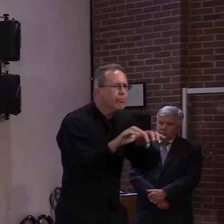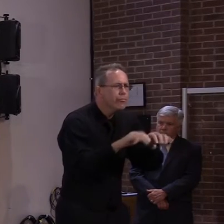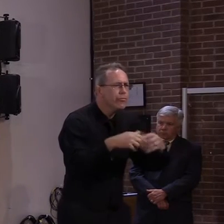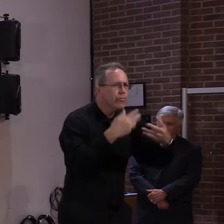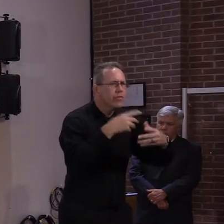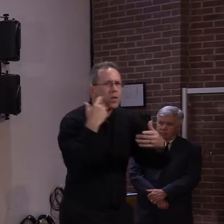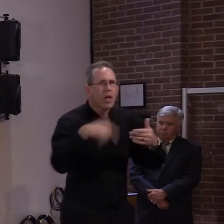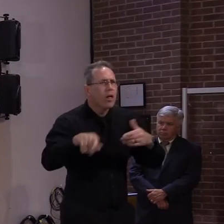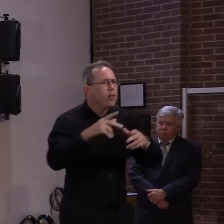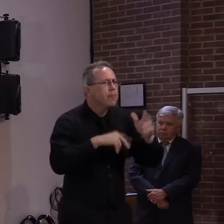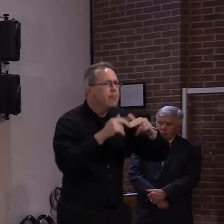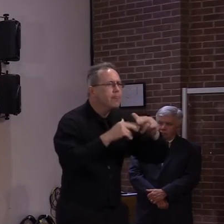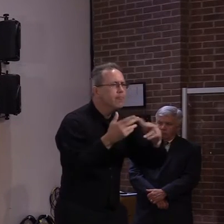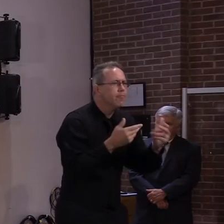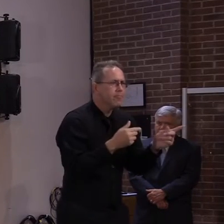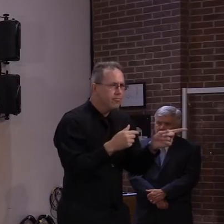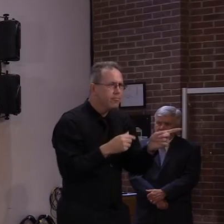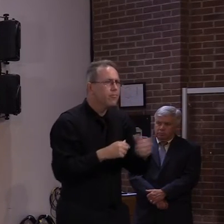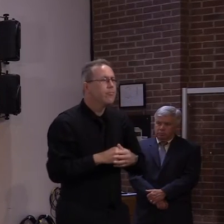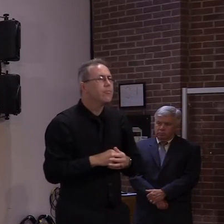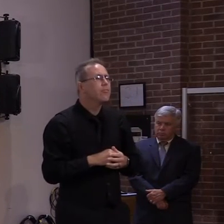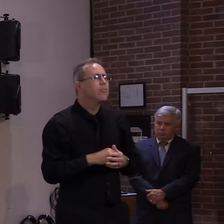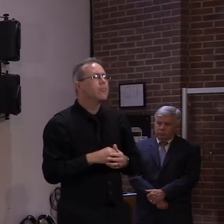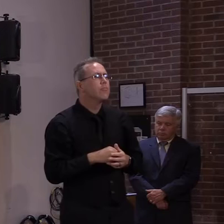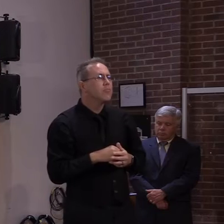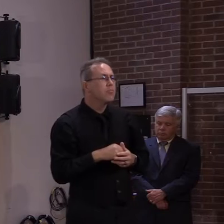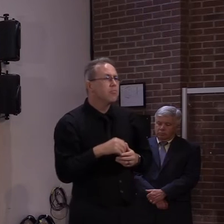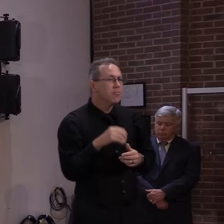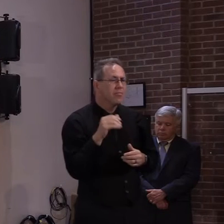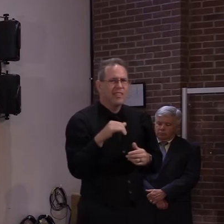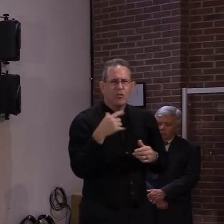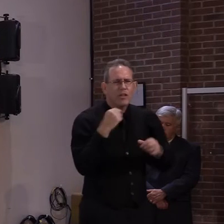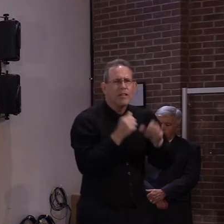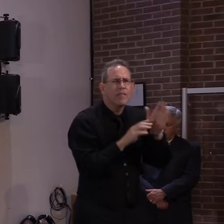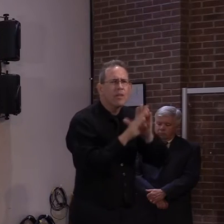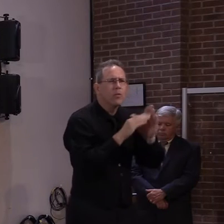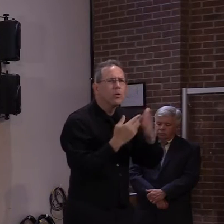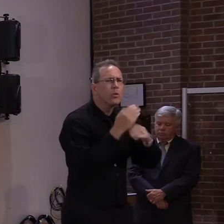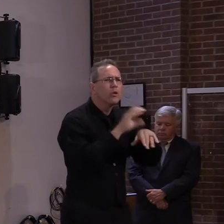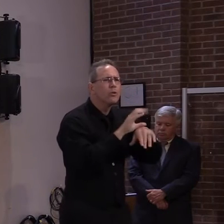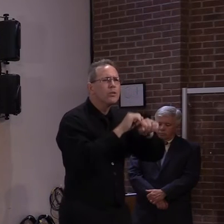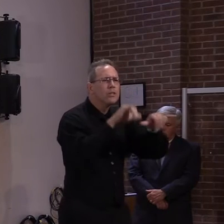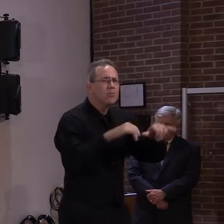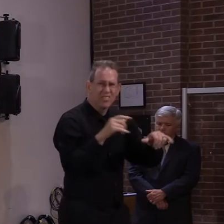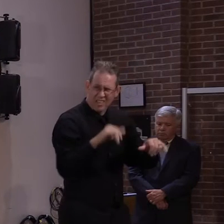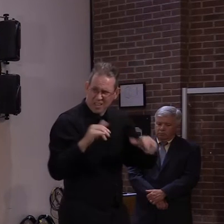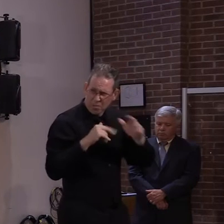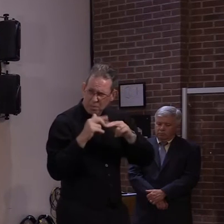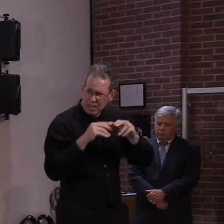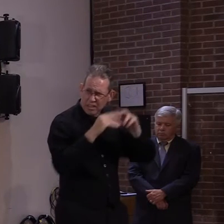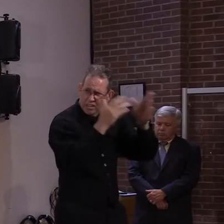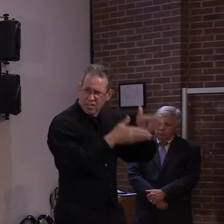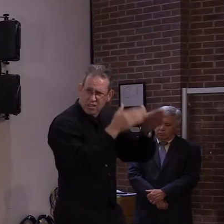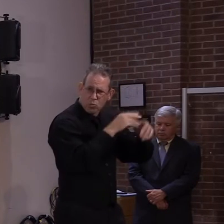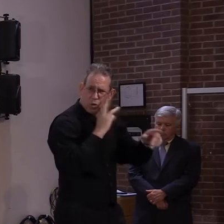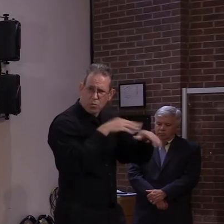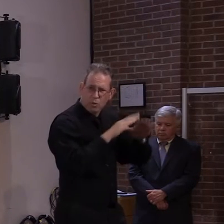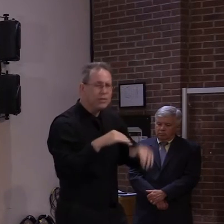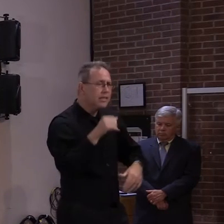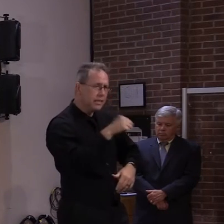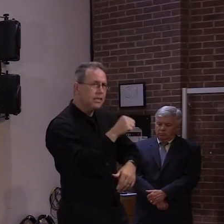PUA system or not, but I believe so. Yeah, so thank you, Governor. For a